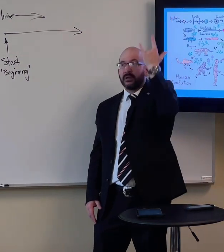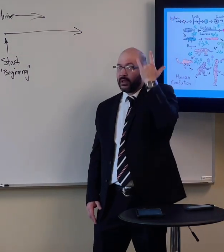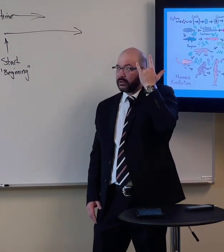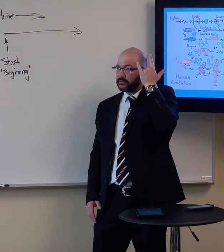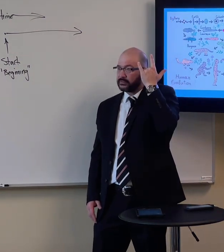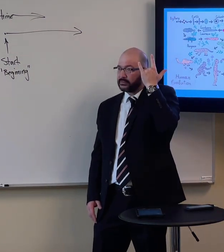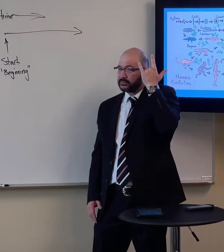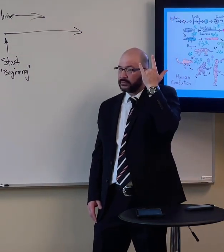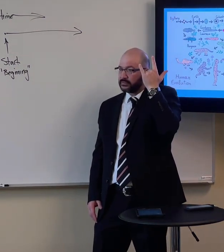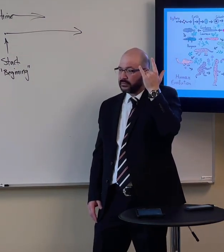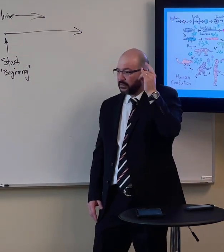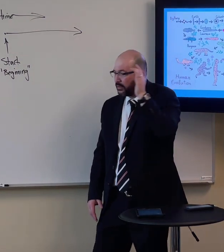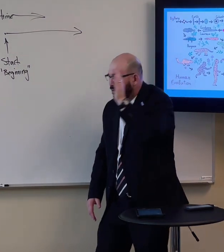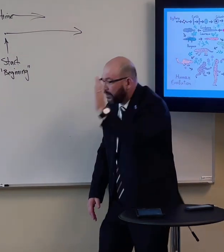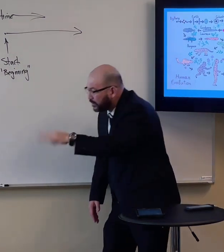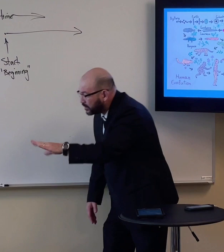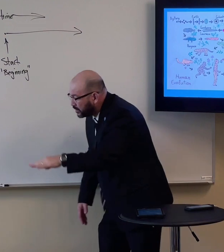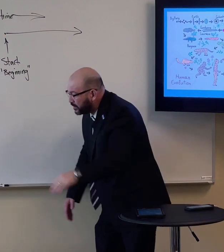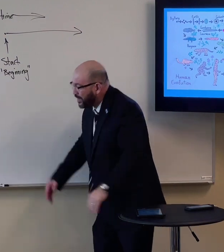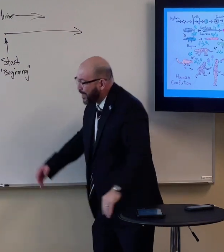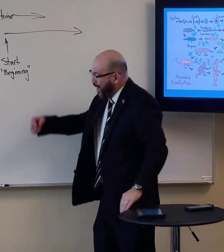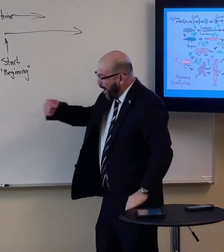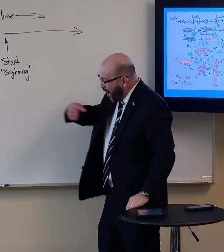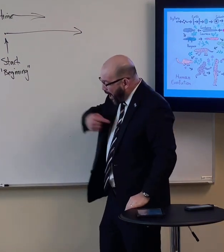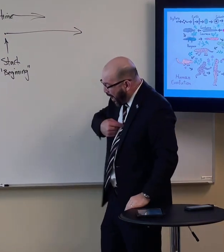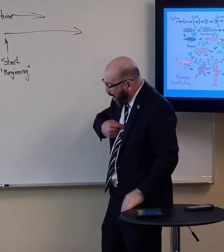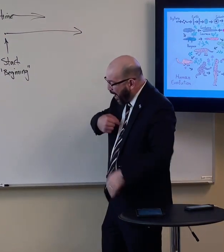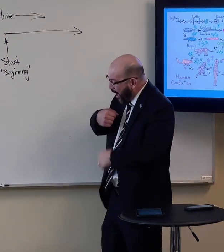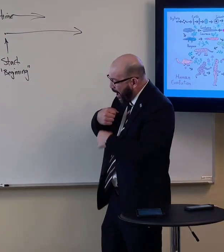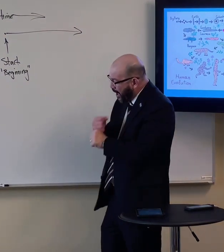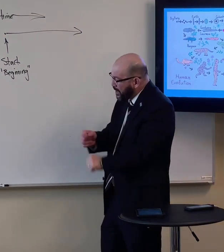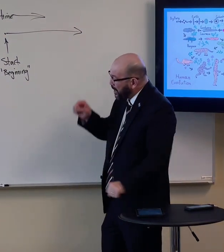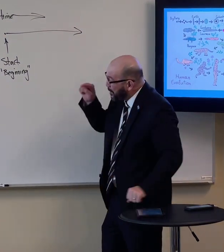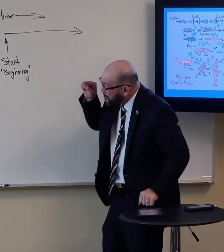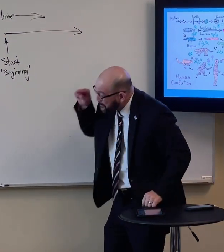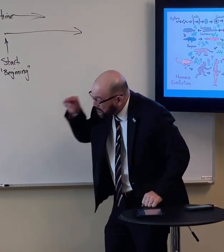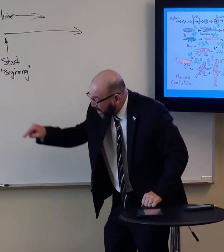But God says he loves you. He says, you know what? I made you.